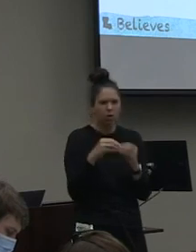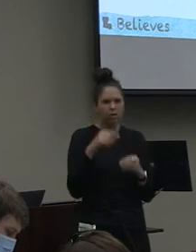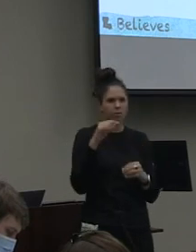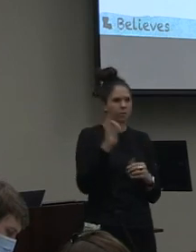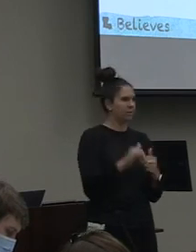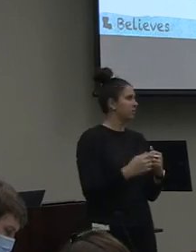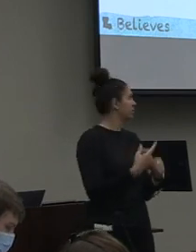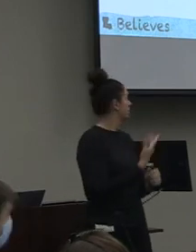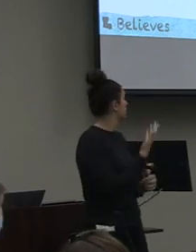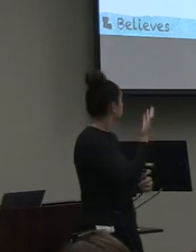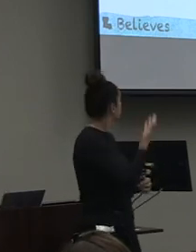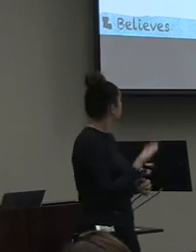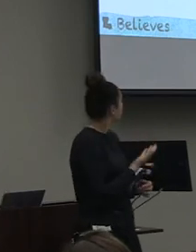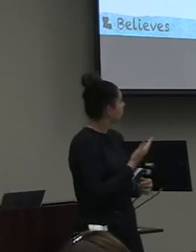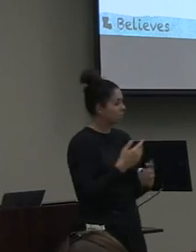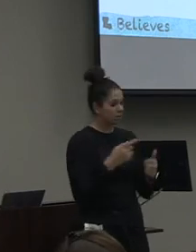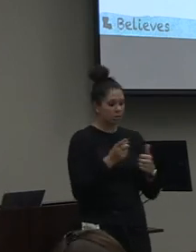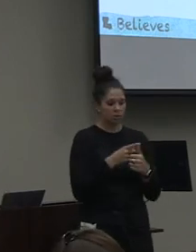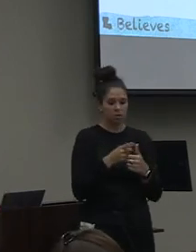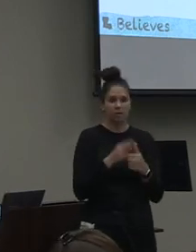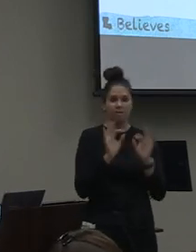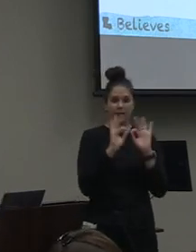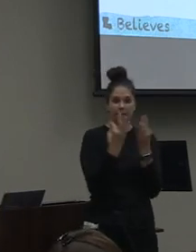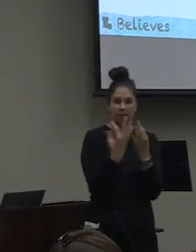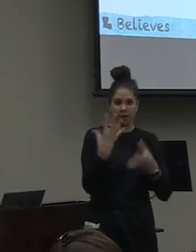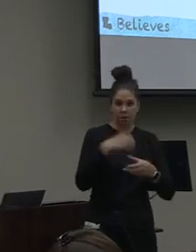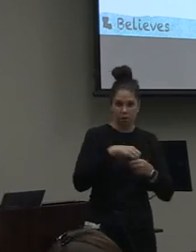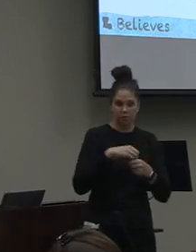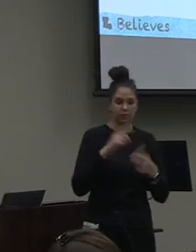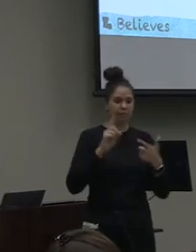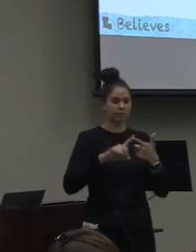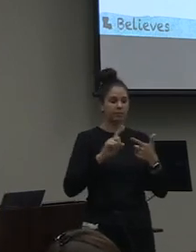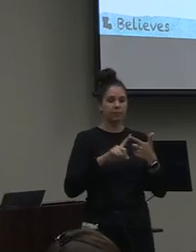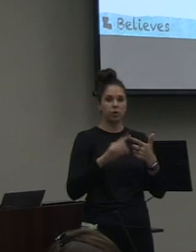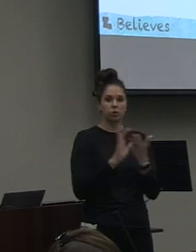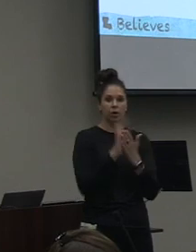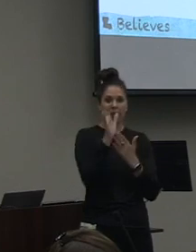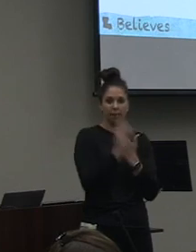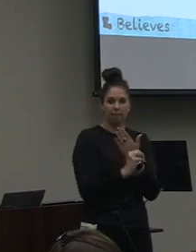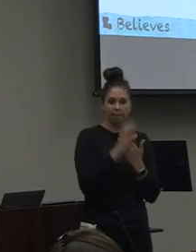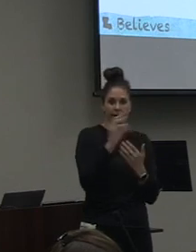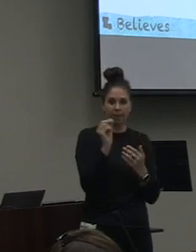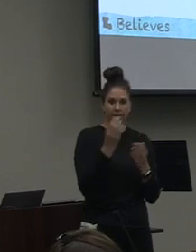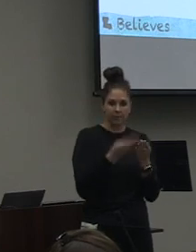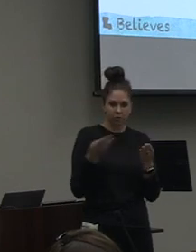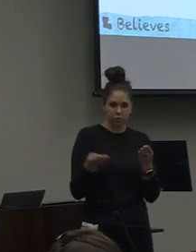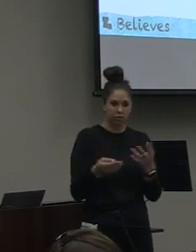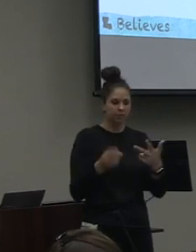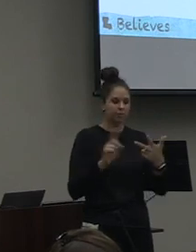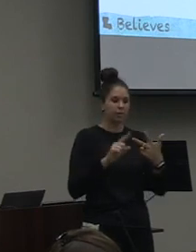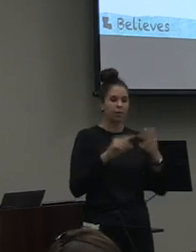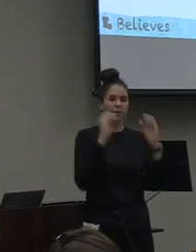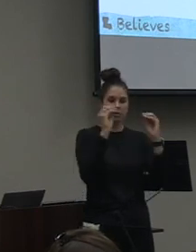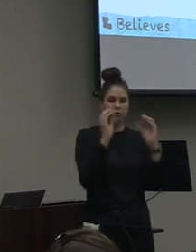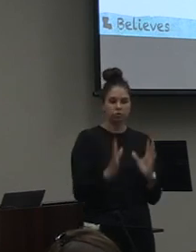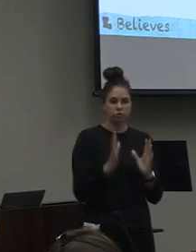up on the screen. One is family engagement, another being curriculum and materials, teacher